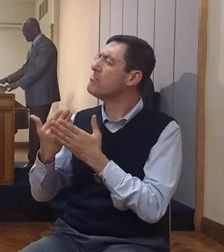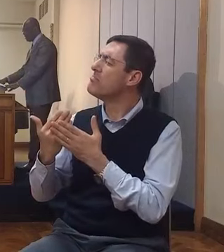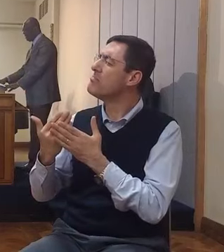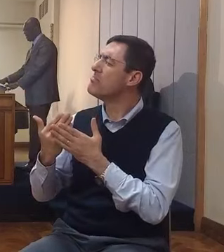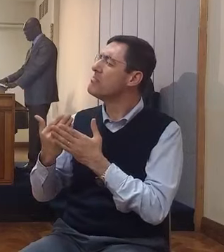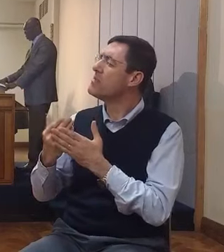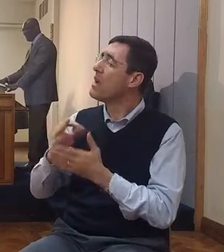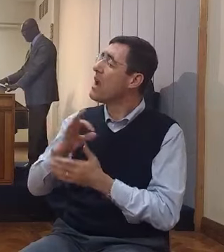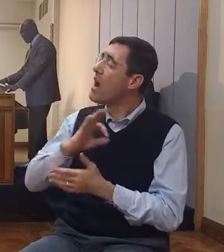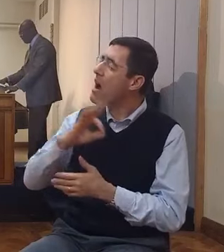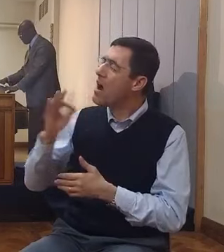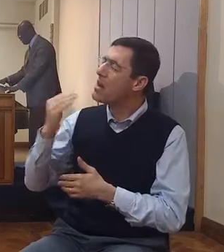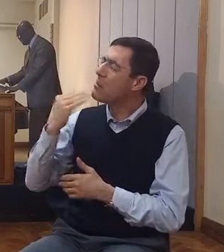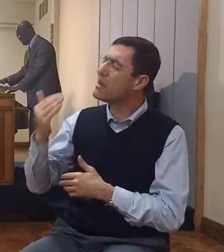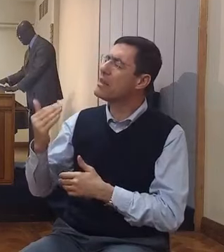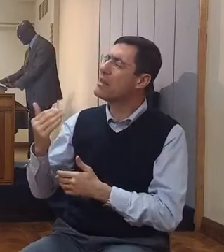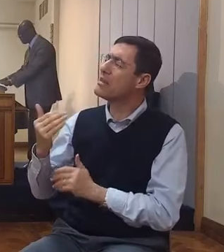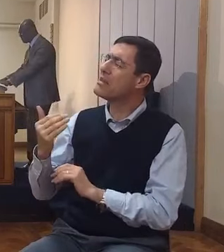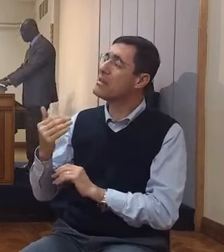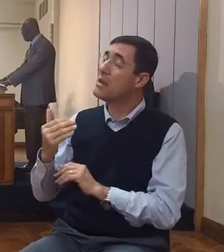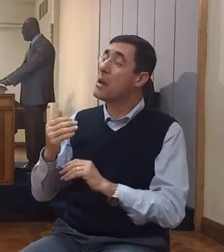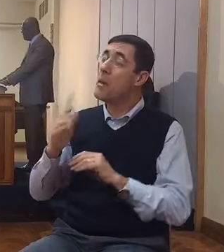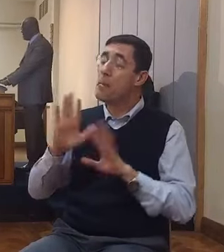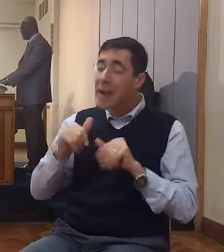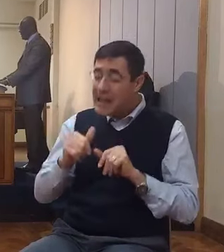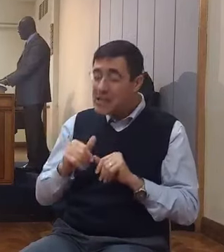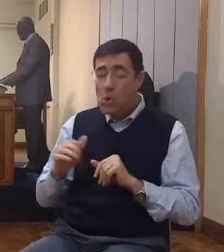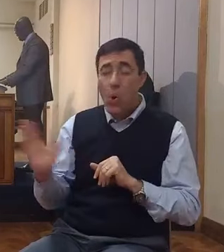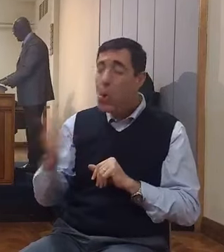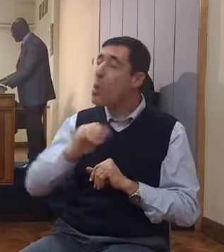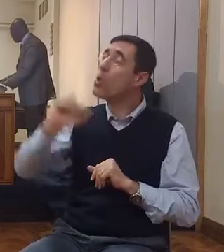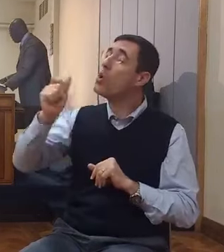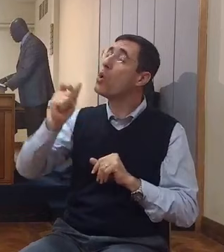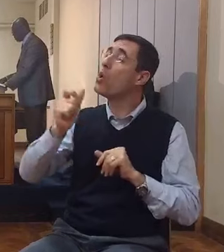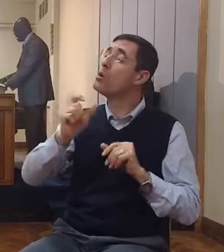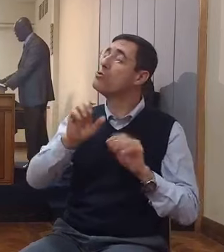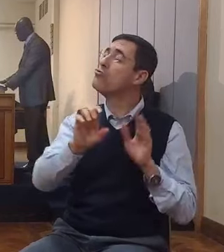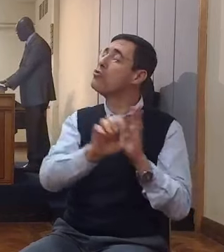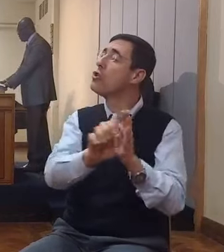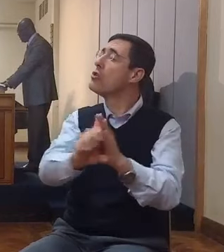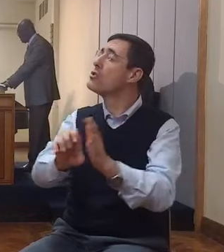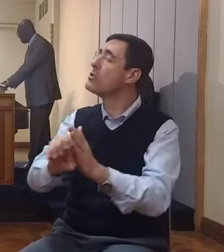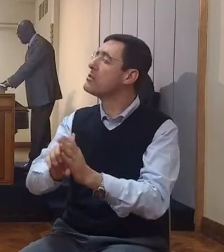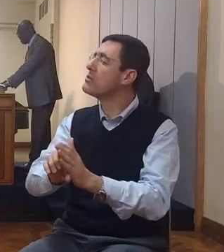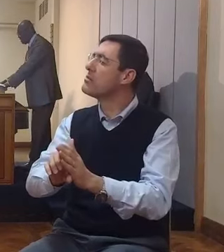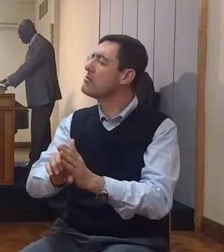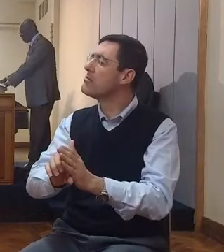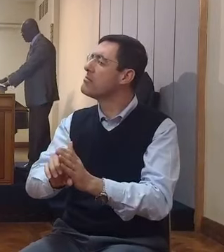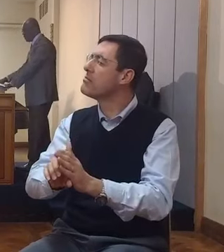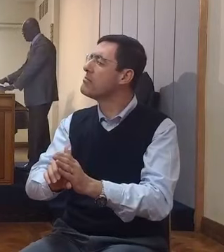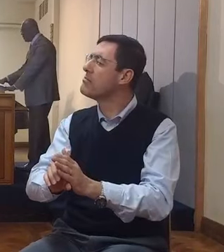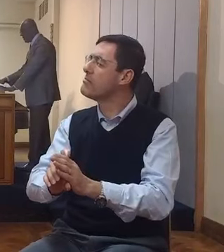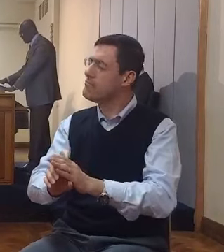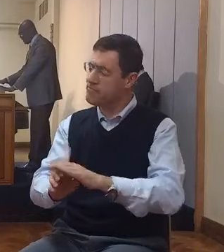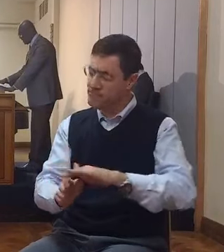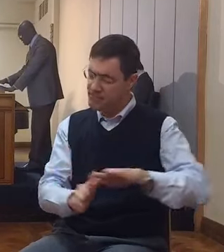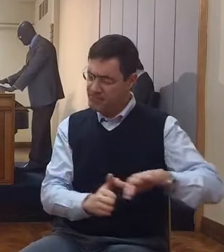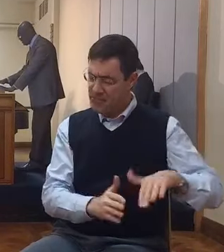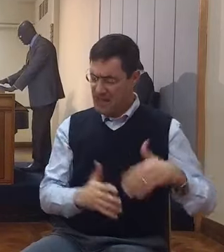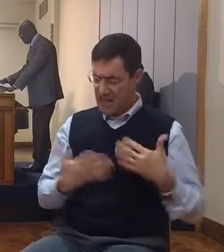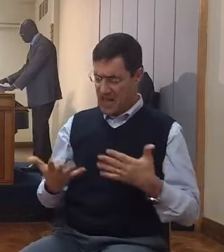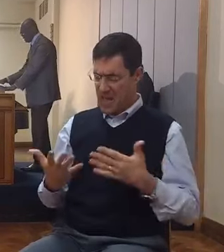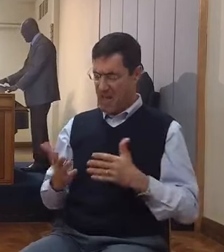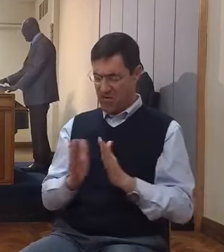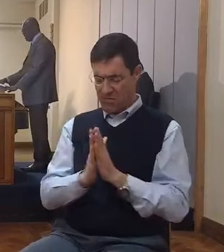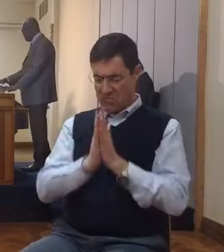may please thee to bless the churches. And now as we come to open thy holy word, Lord, look upon thy